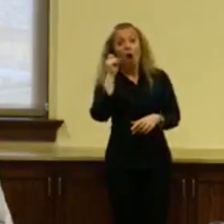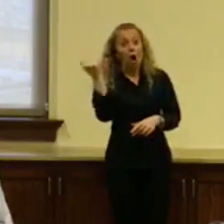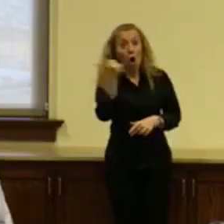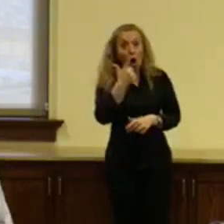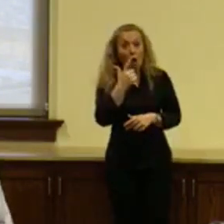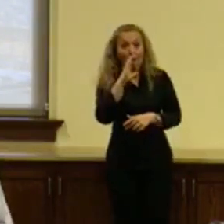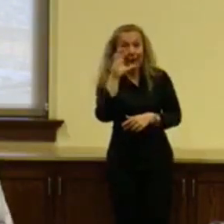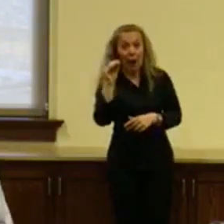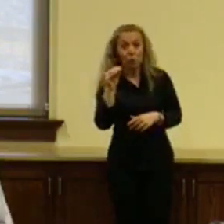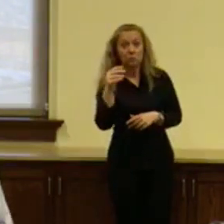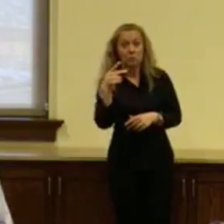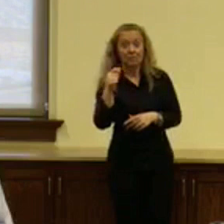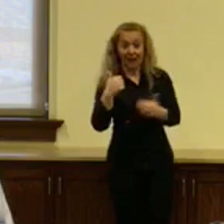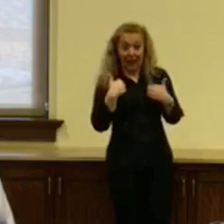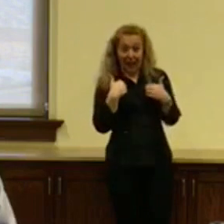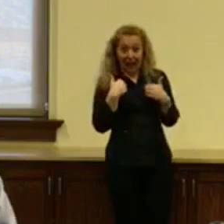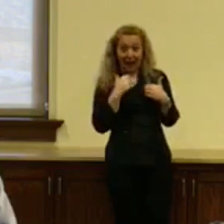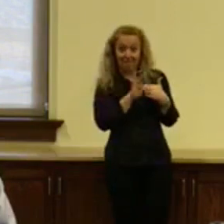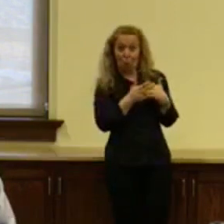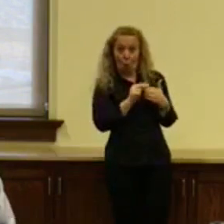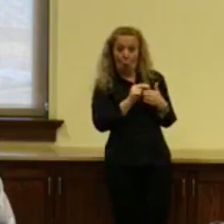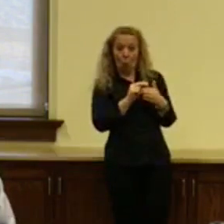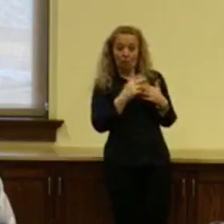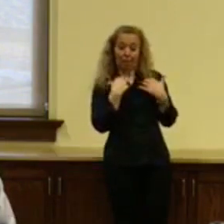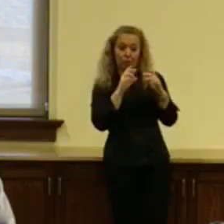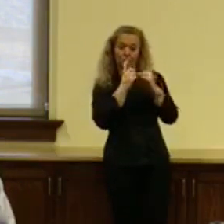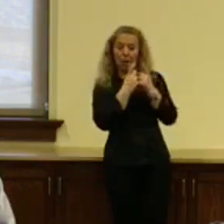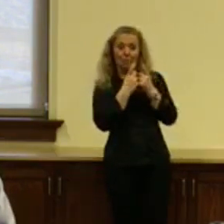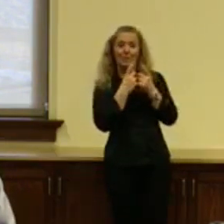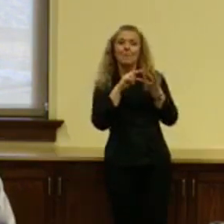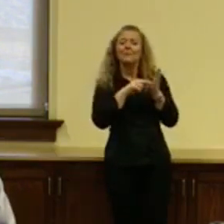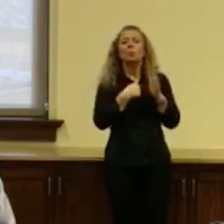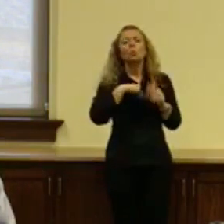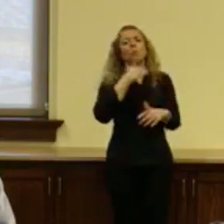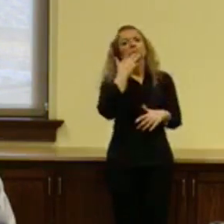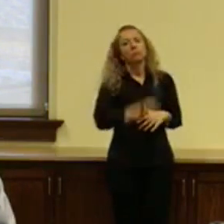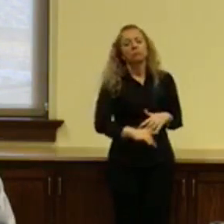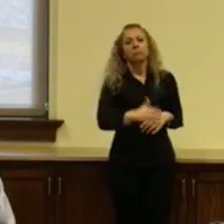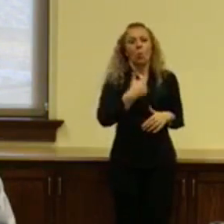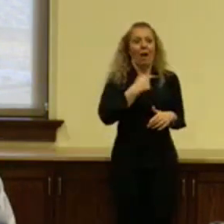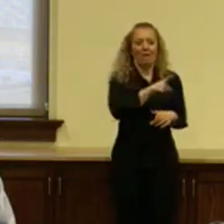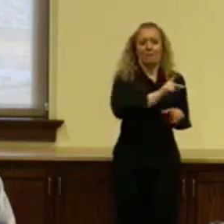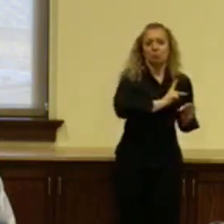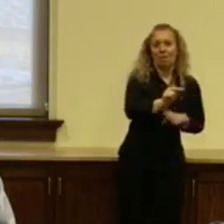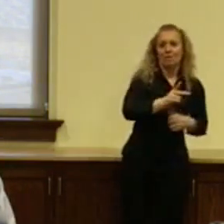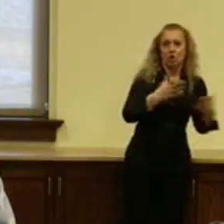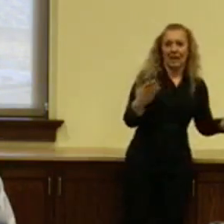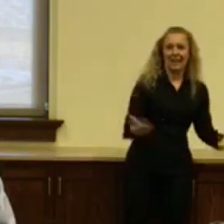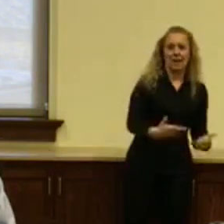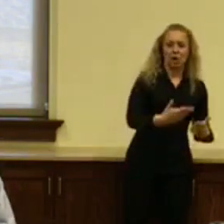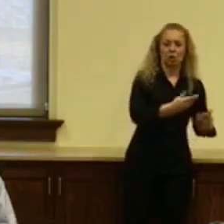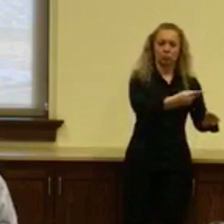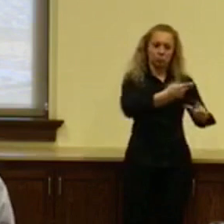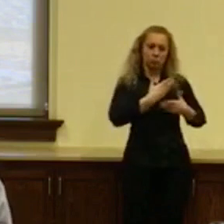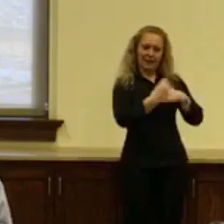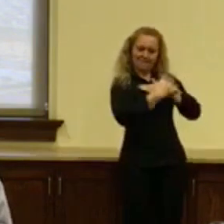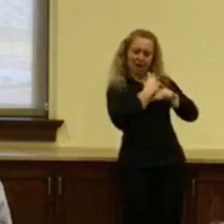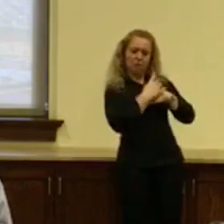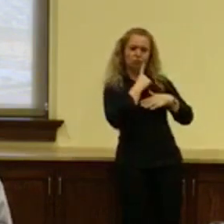that we have these professionals who are here and giving us very, very sound advice on how to get through